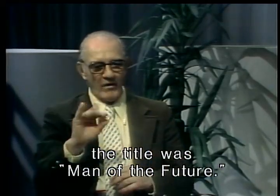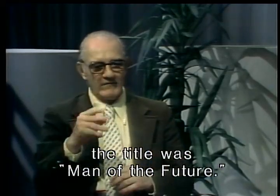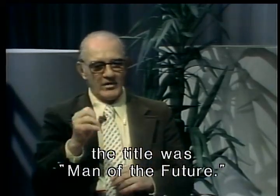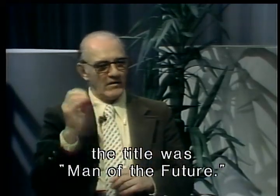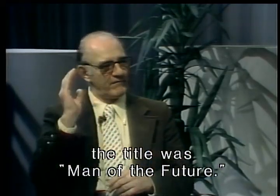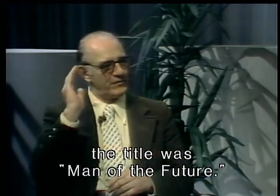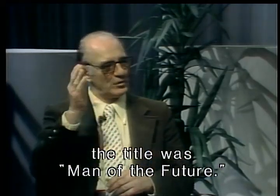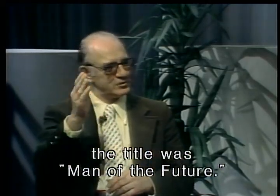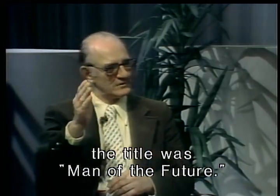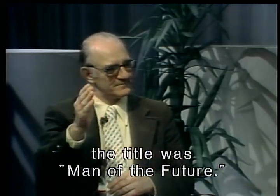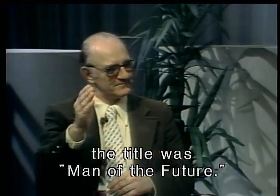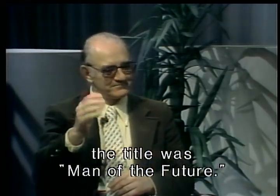the Future.